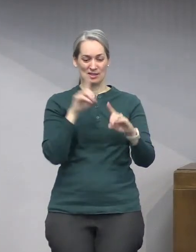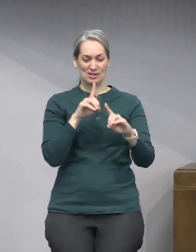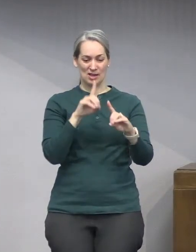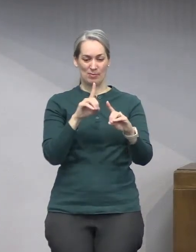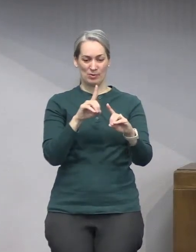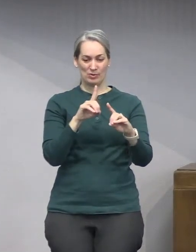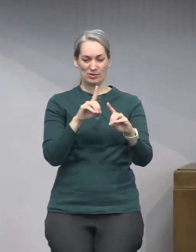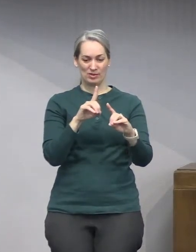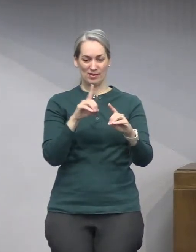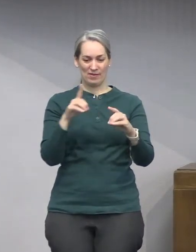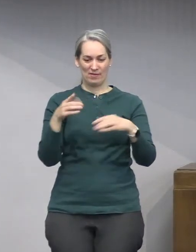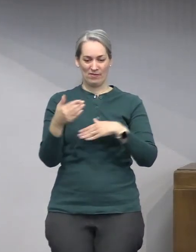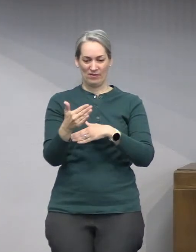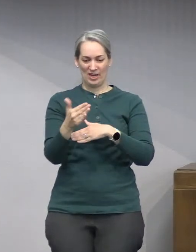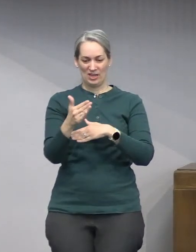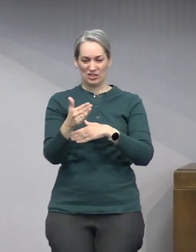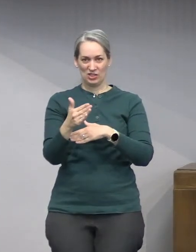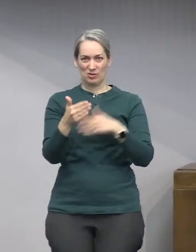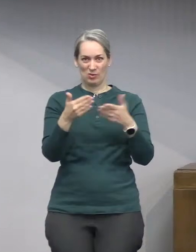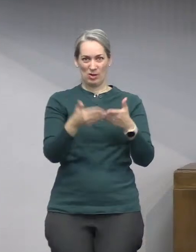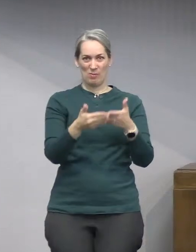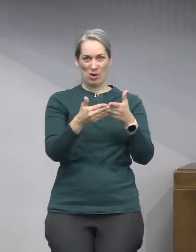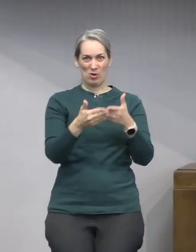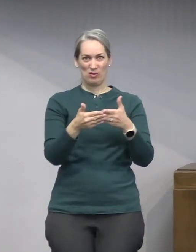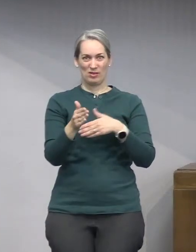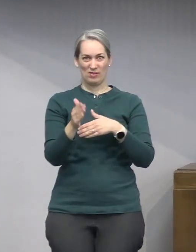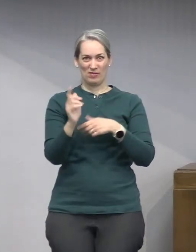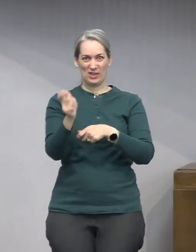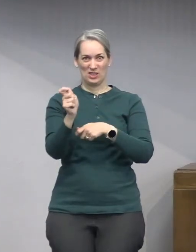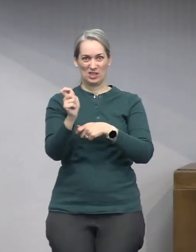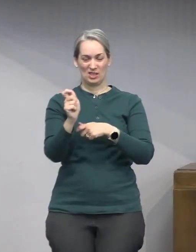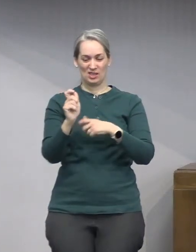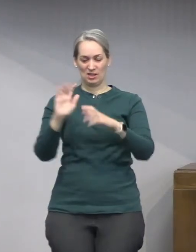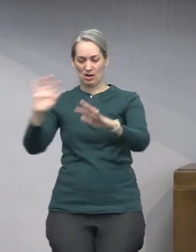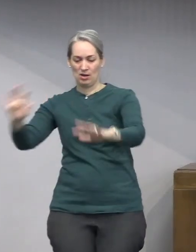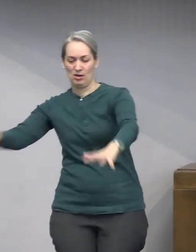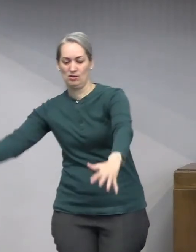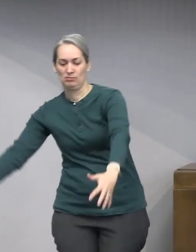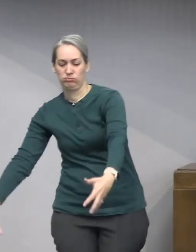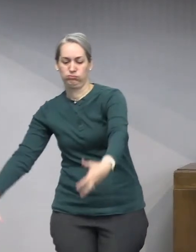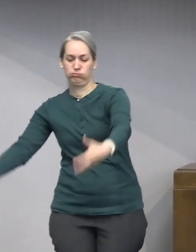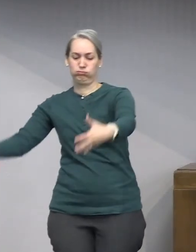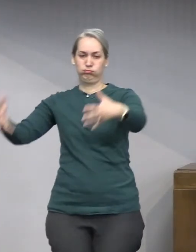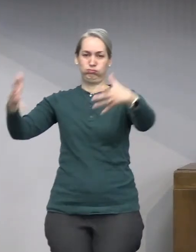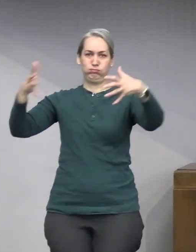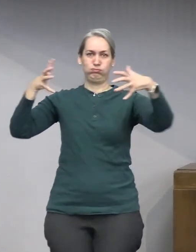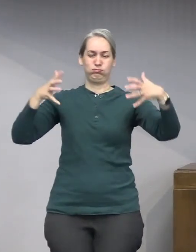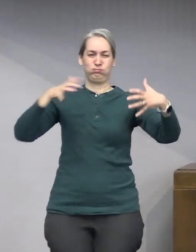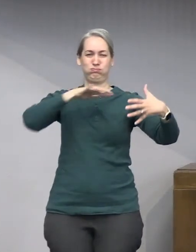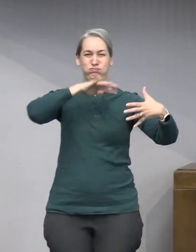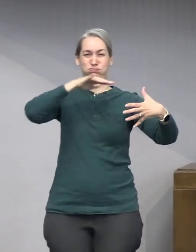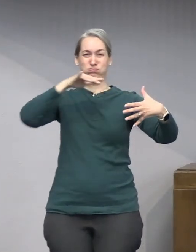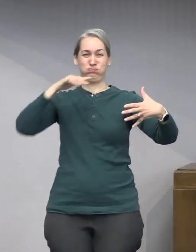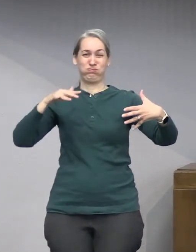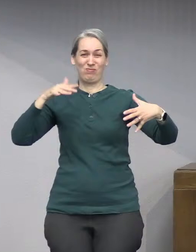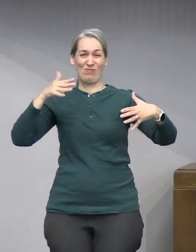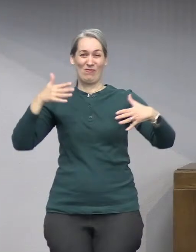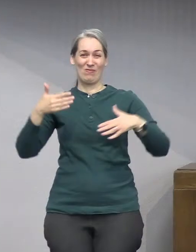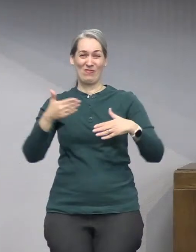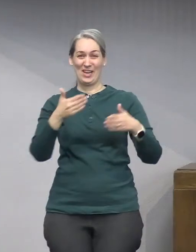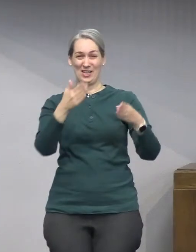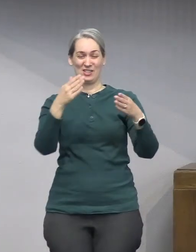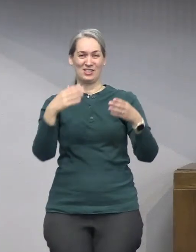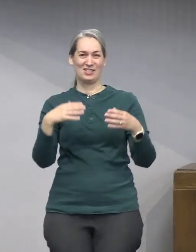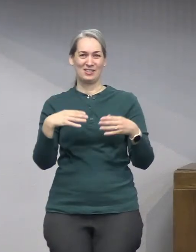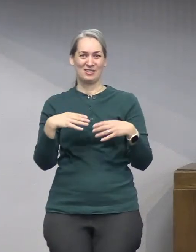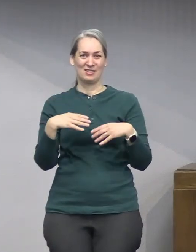that Jesus had the power and authority to perform such a miracle, came and fell at his feet and asked Jesus to depart from